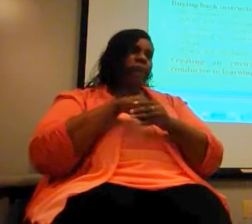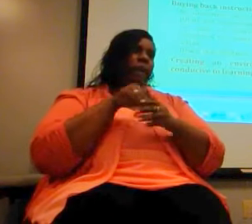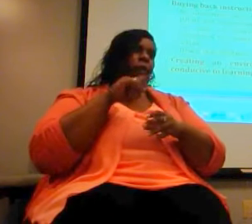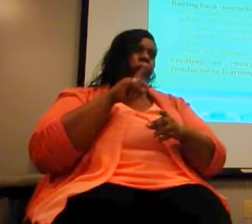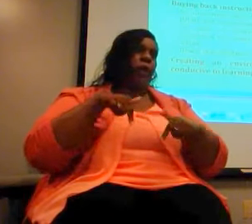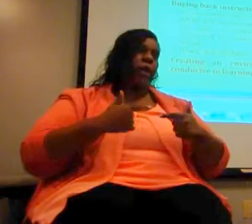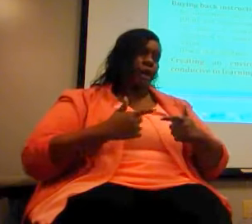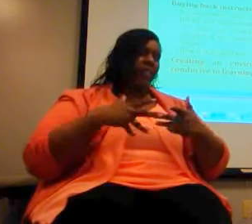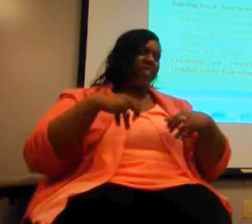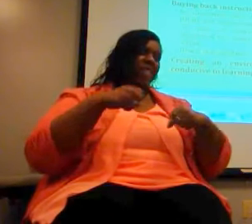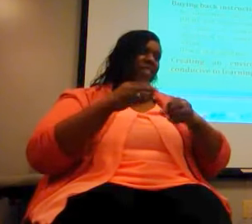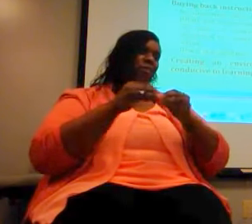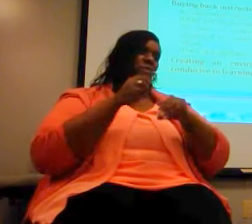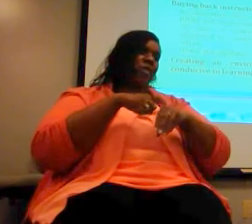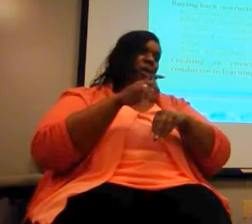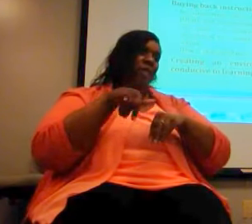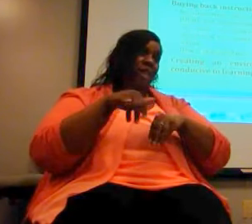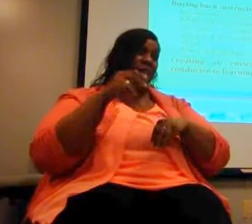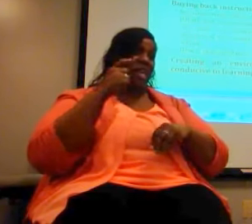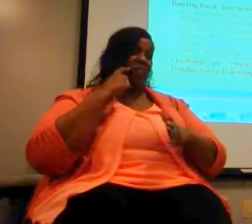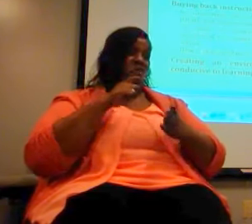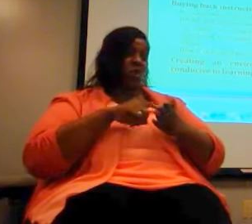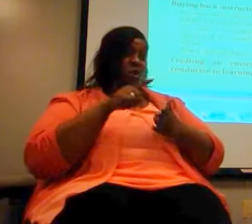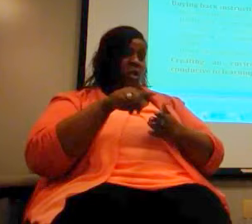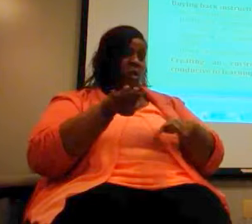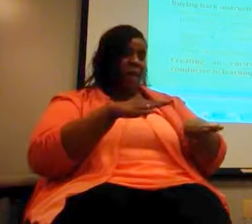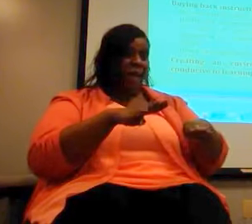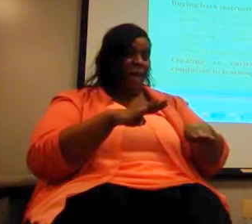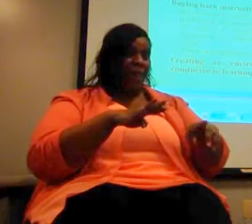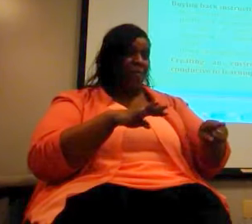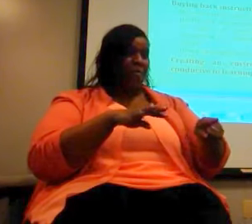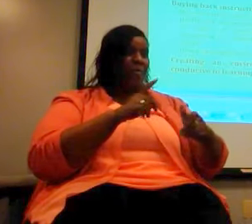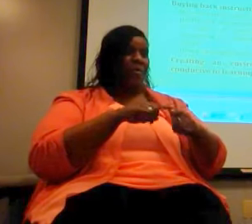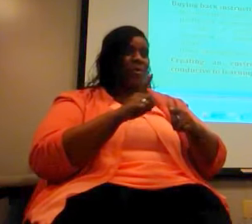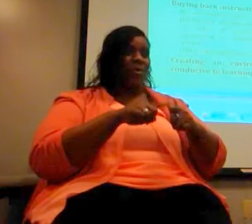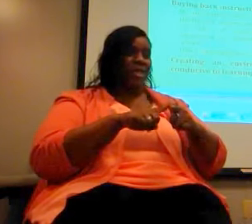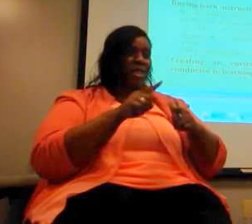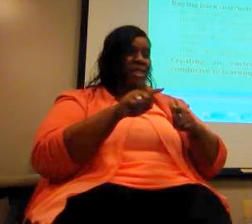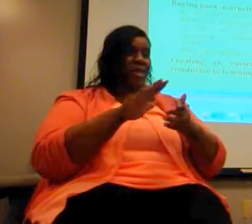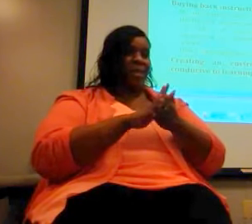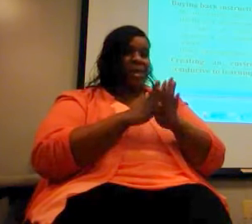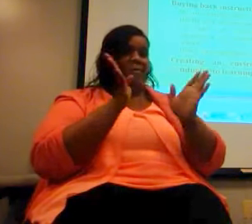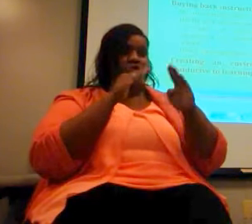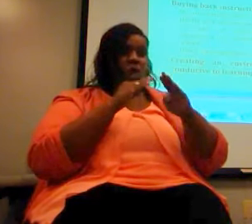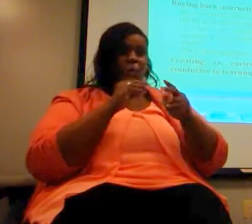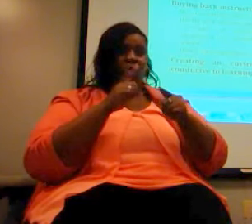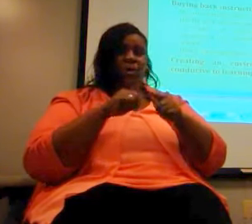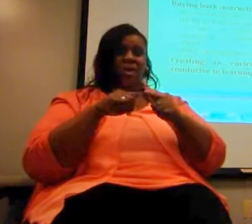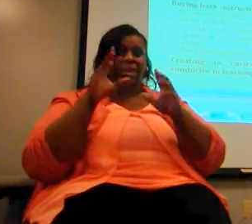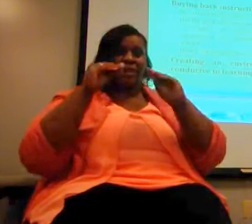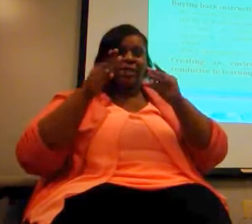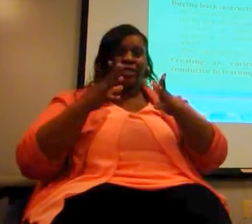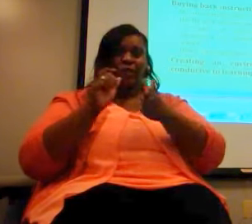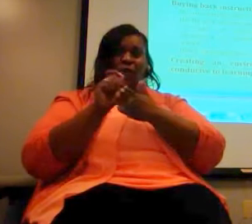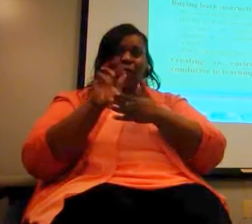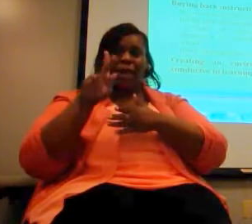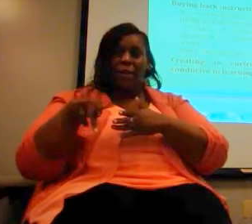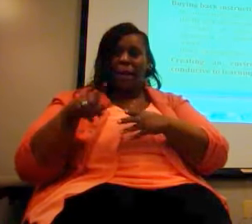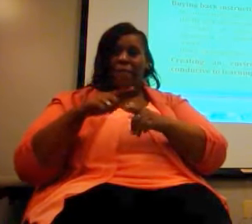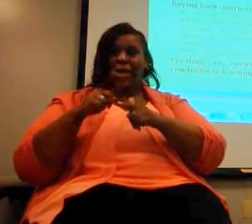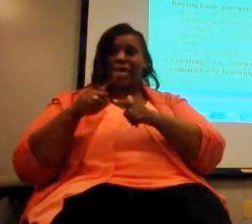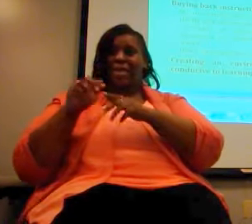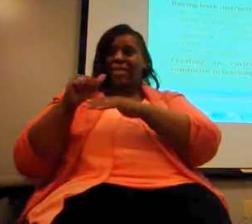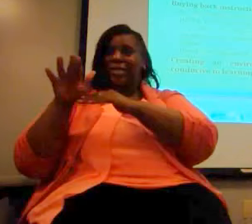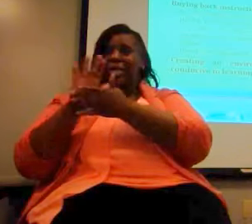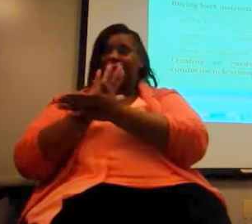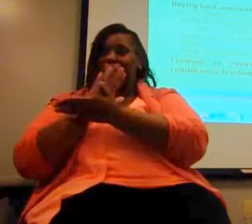that. From the moment that the child exhibits the behavior that gets them in trouble, to the teacher takes the time to write them up, hands them the paper, sends